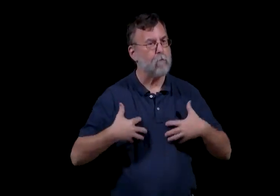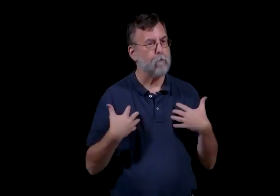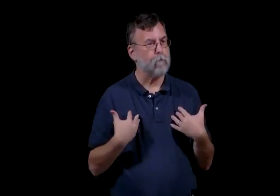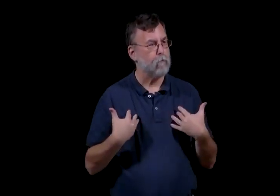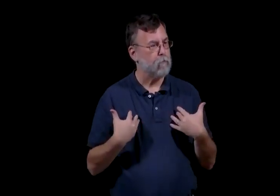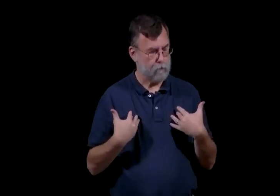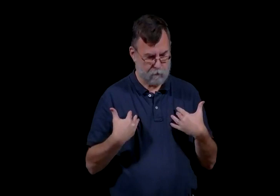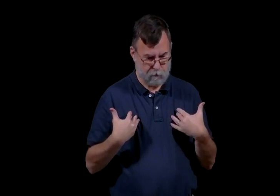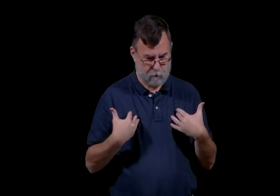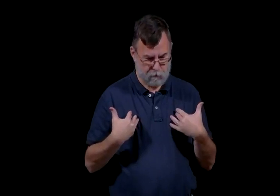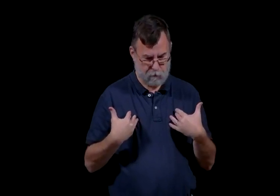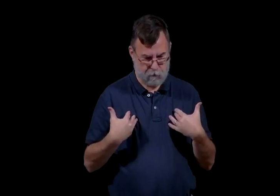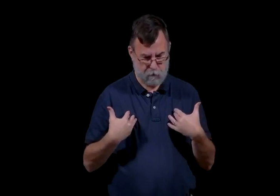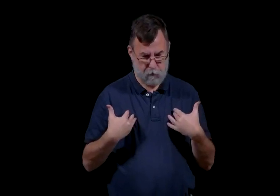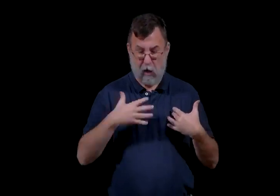to give you life.